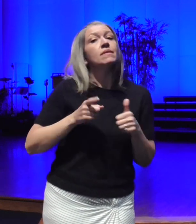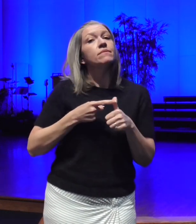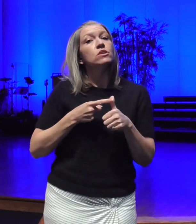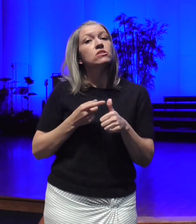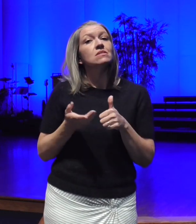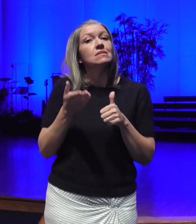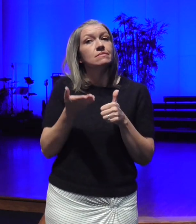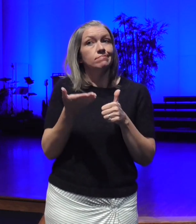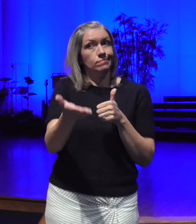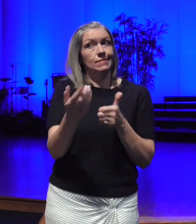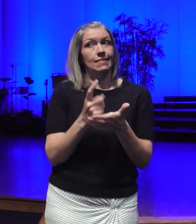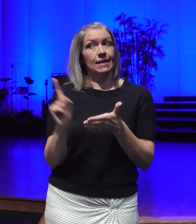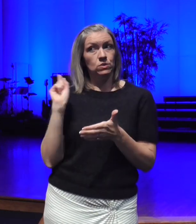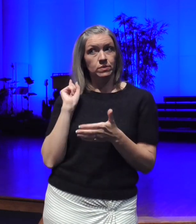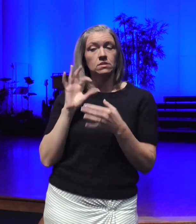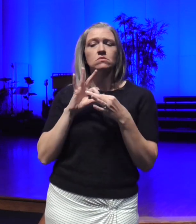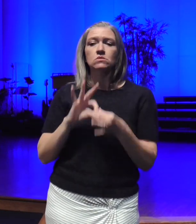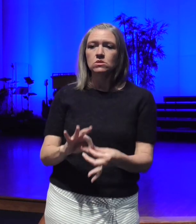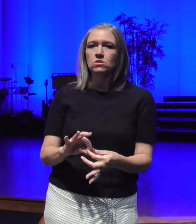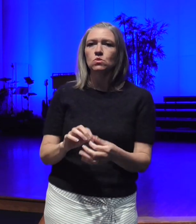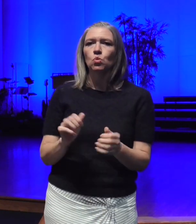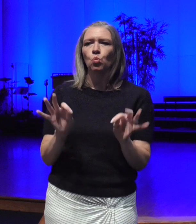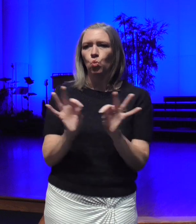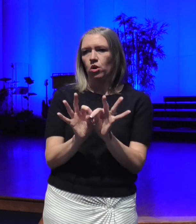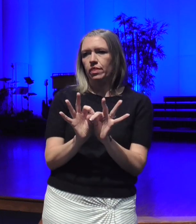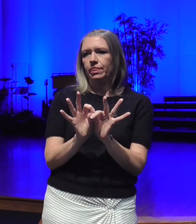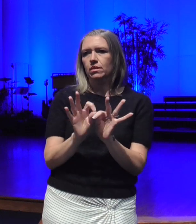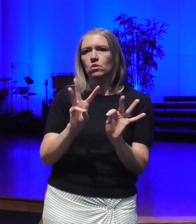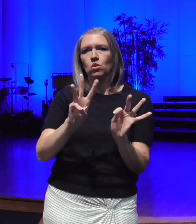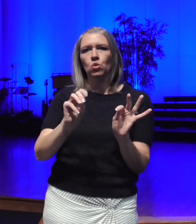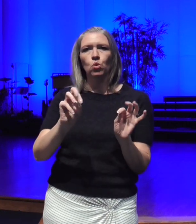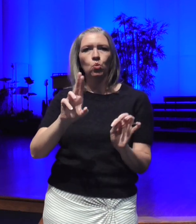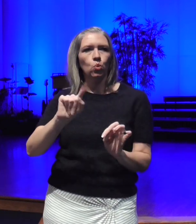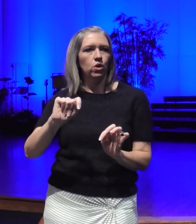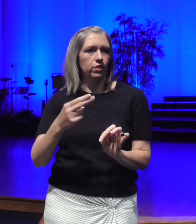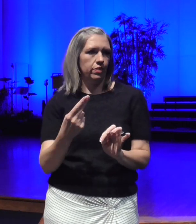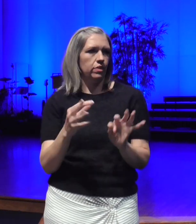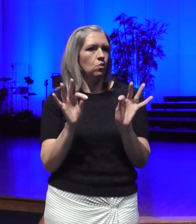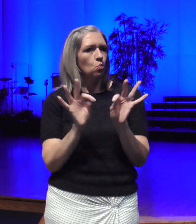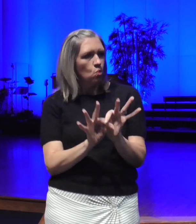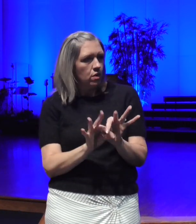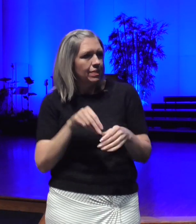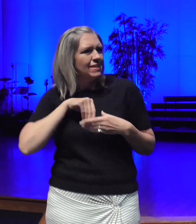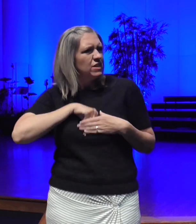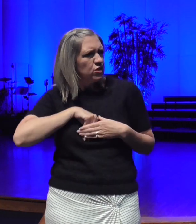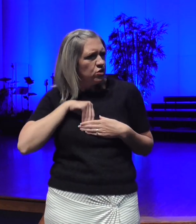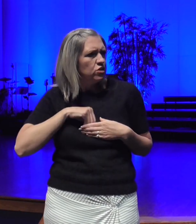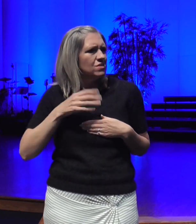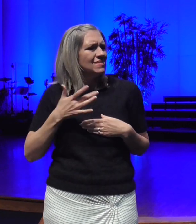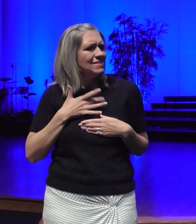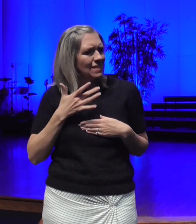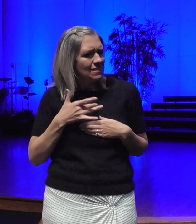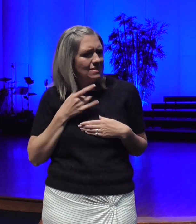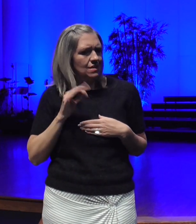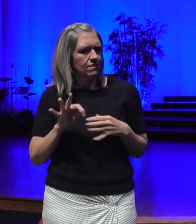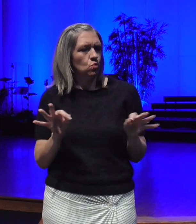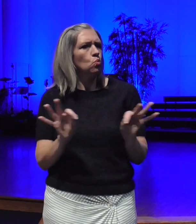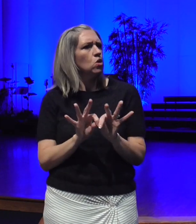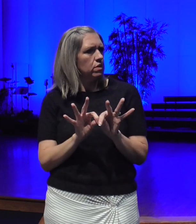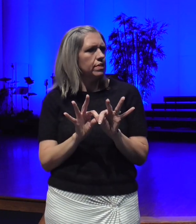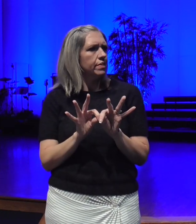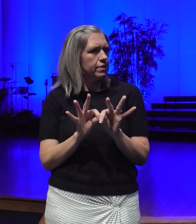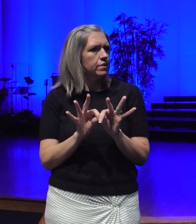week has all to do with worth, with our inherent inner sense of our